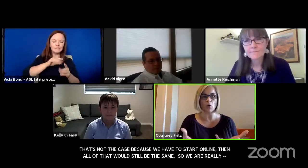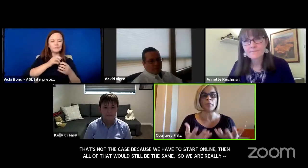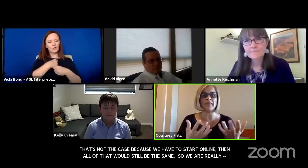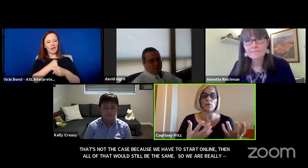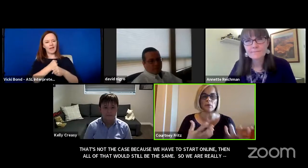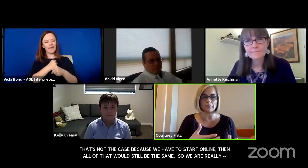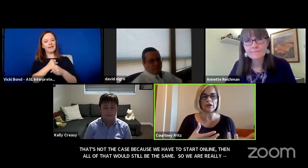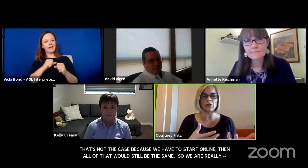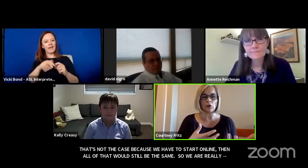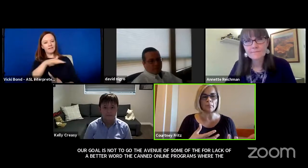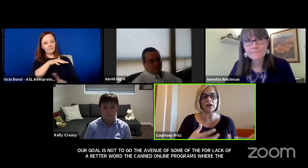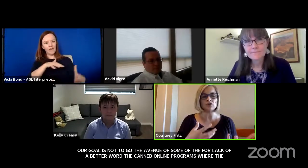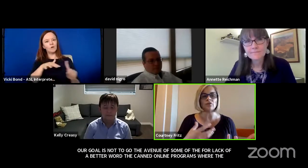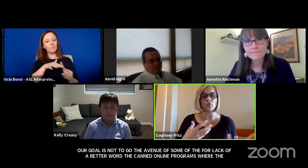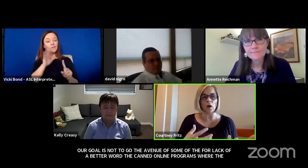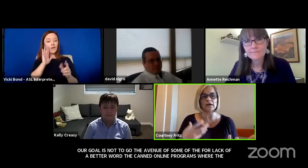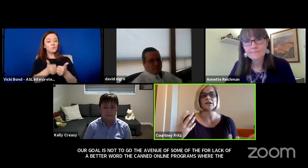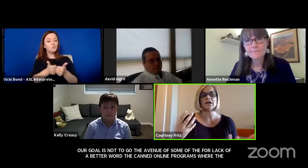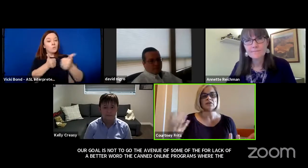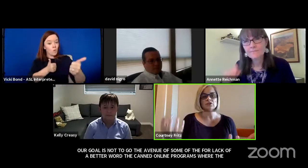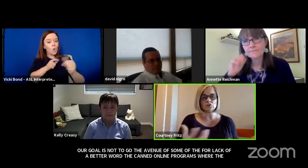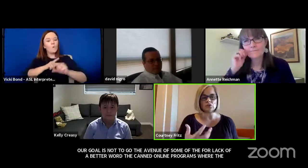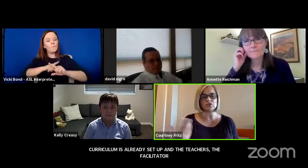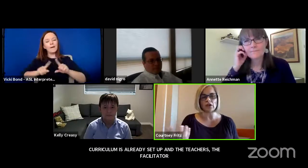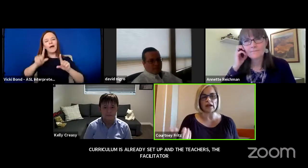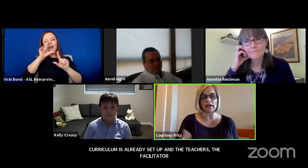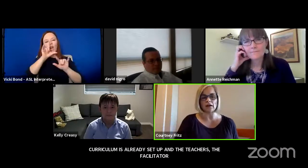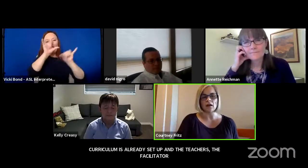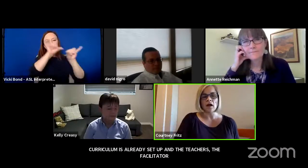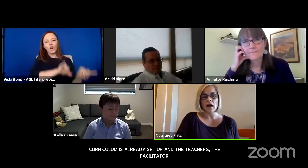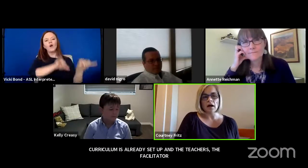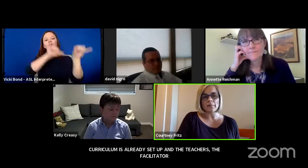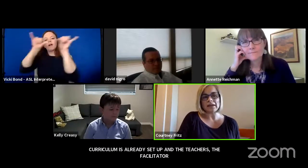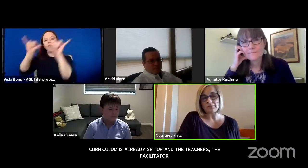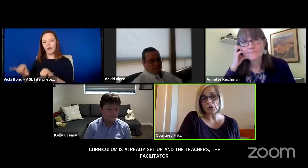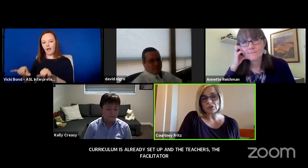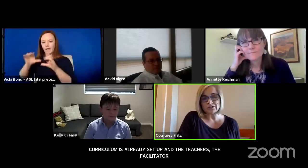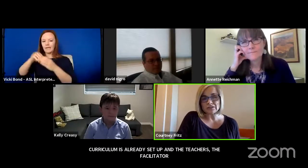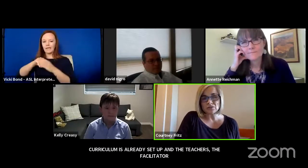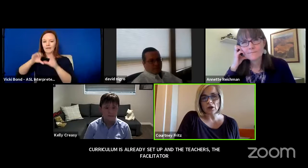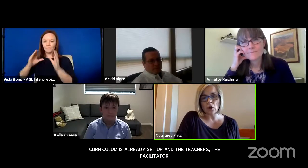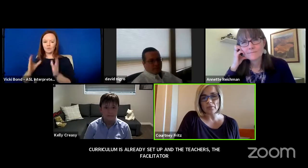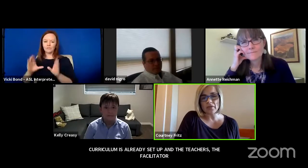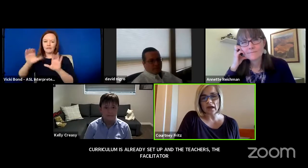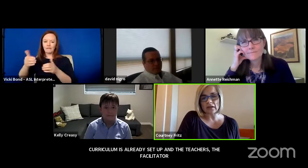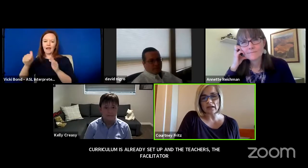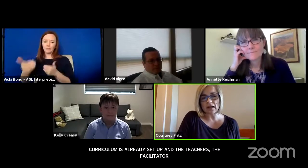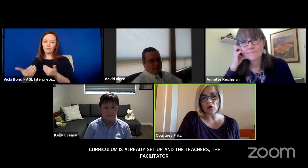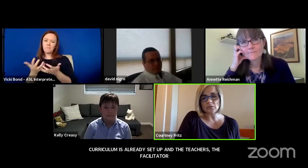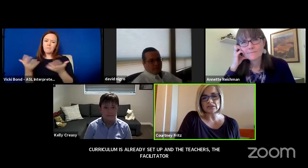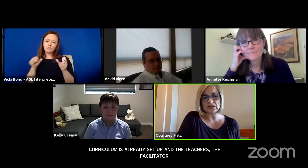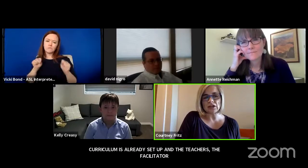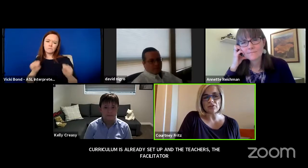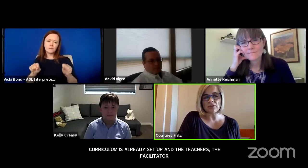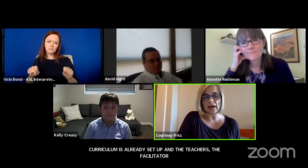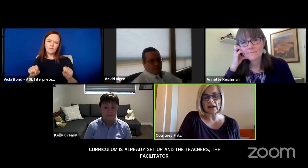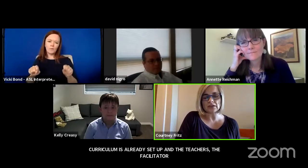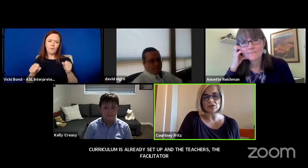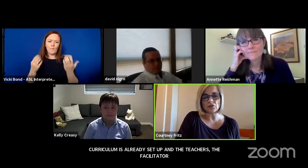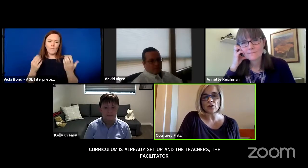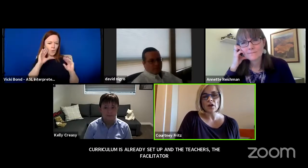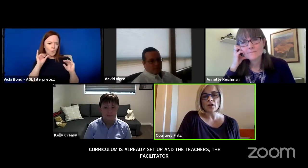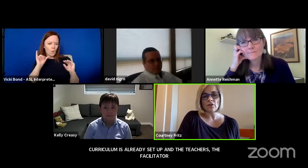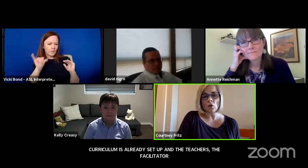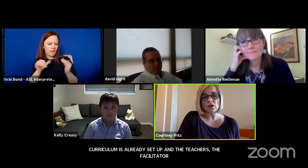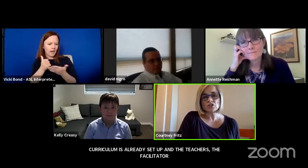be remote, but that would mirror much of what the students are getting in person. So I hope that helps to clarify